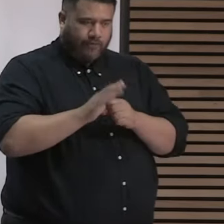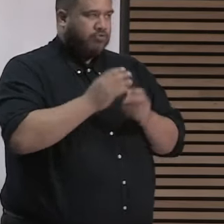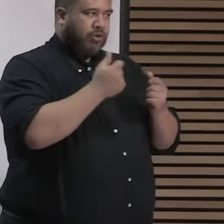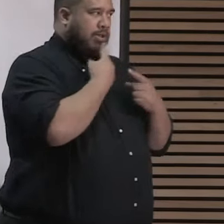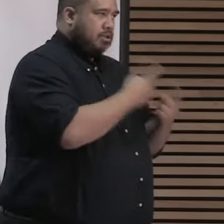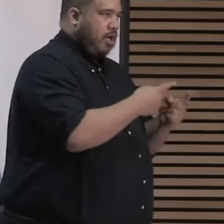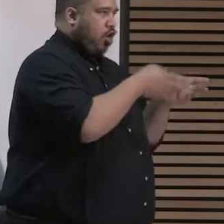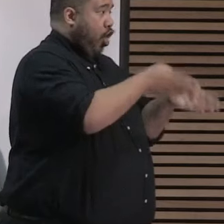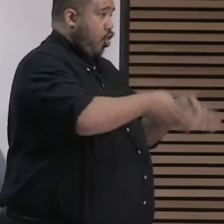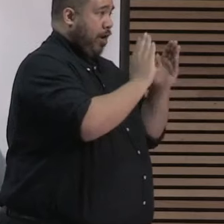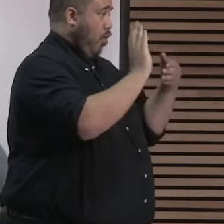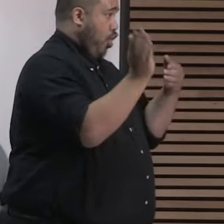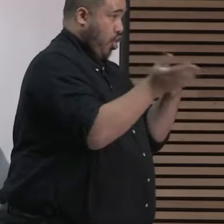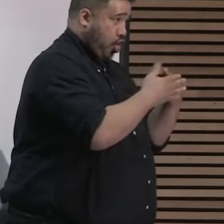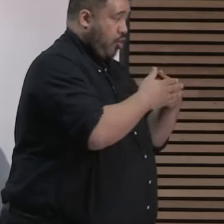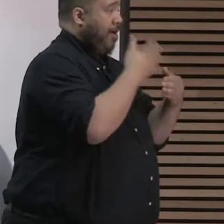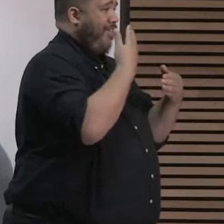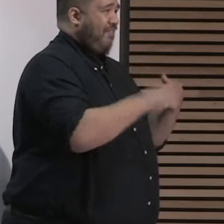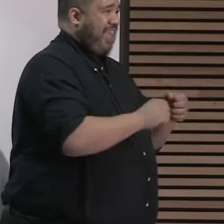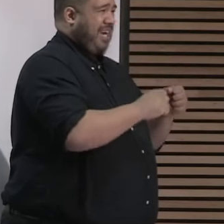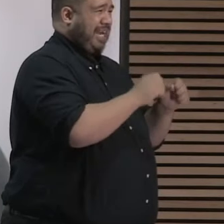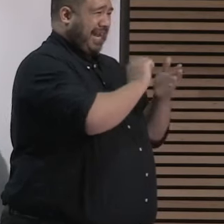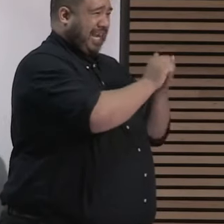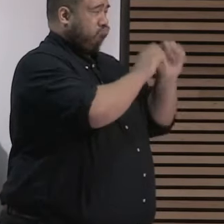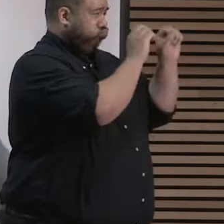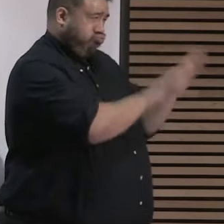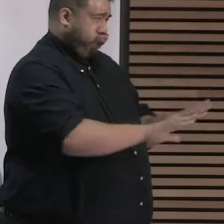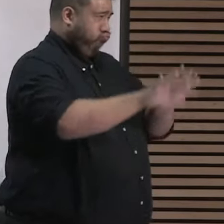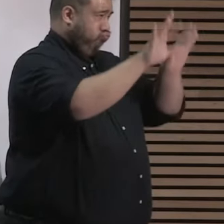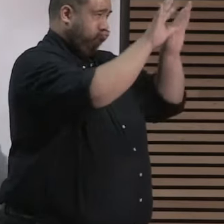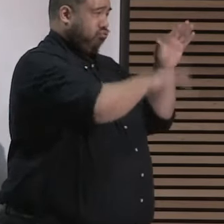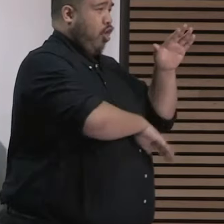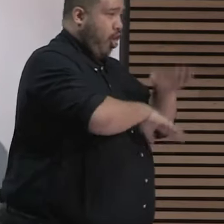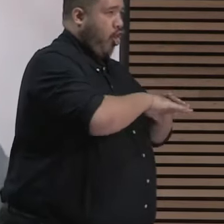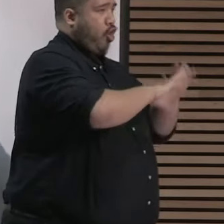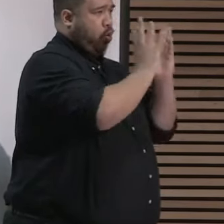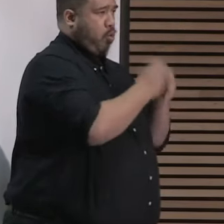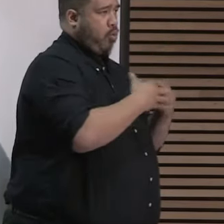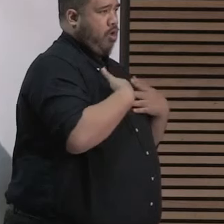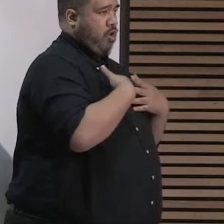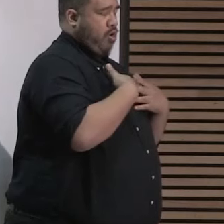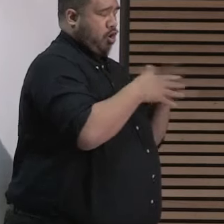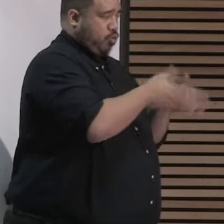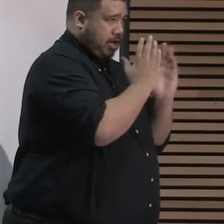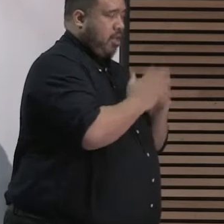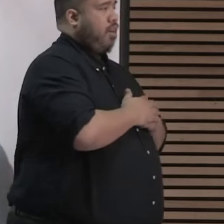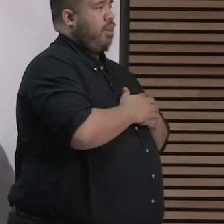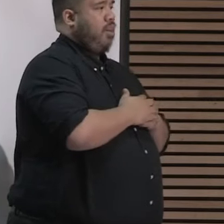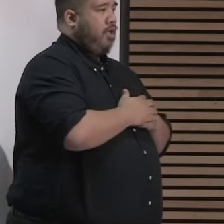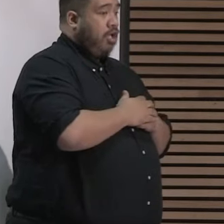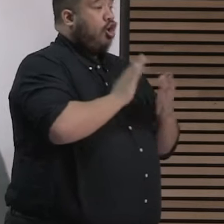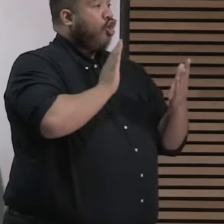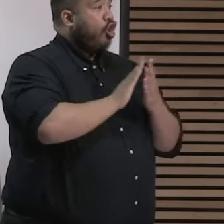Thorough cleaning of shared areas of the hotel were carried out, as the Minister has outlined. Close contacts of the staff member